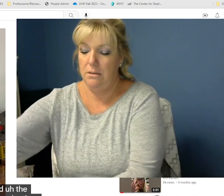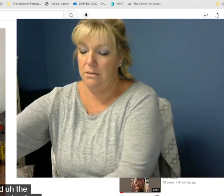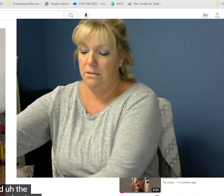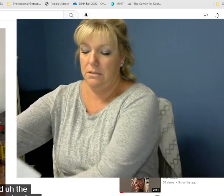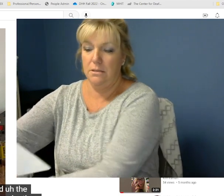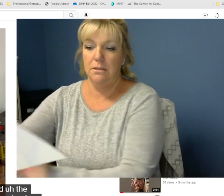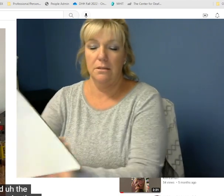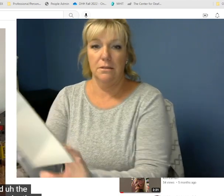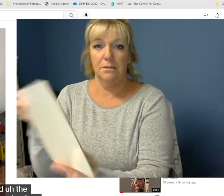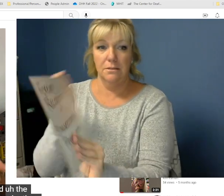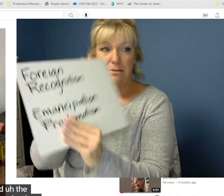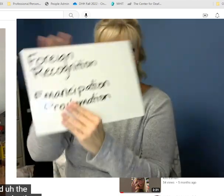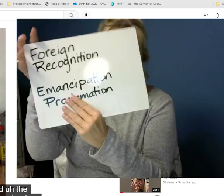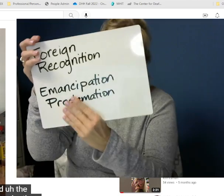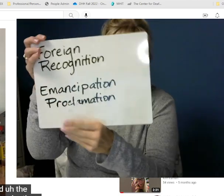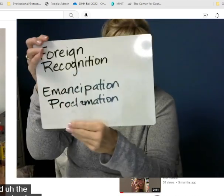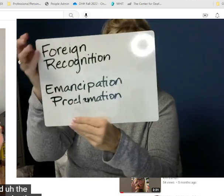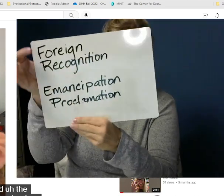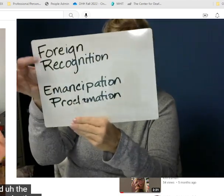the